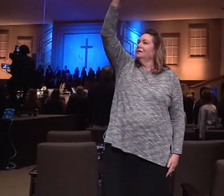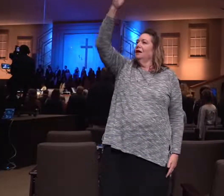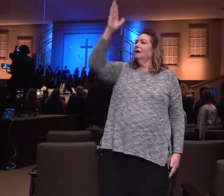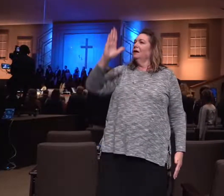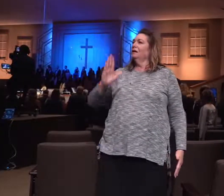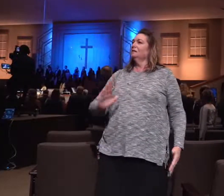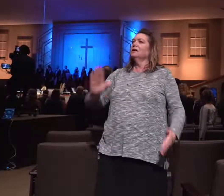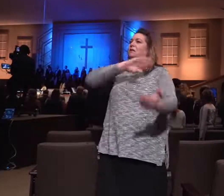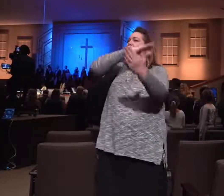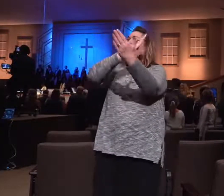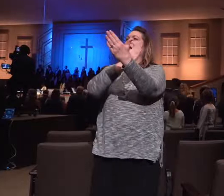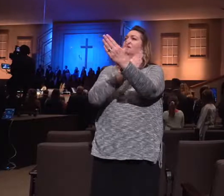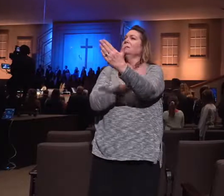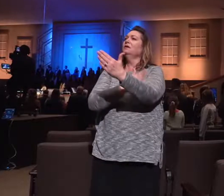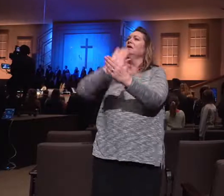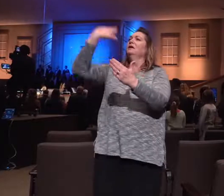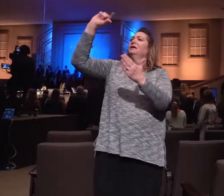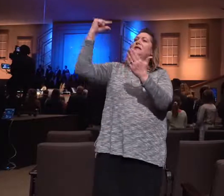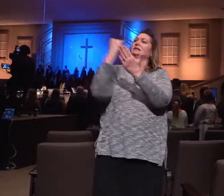Shall